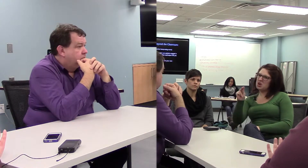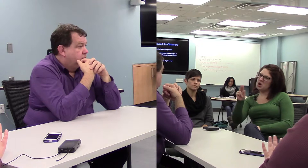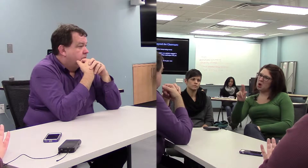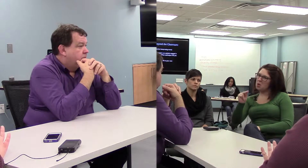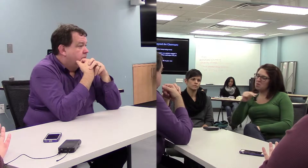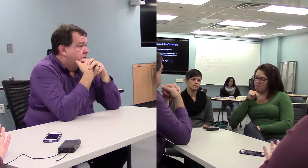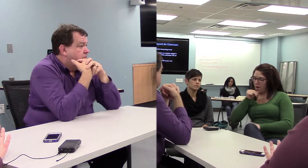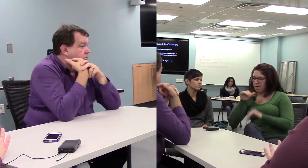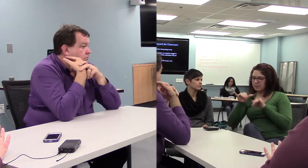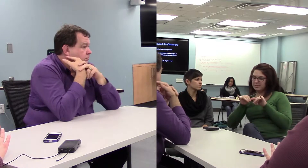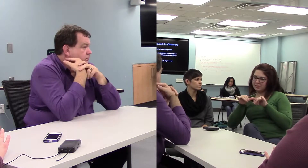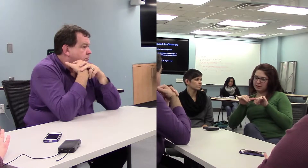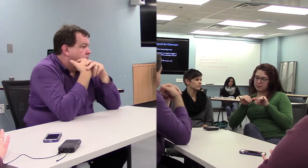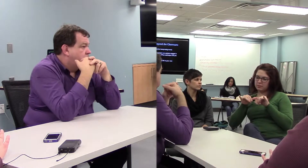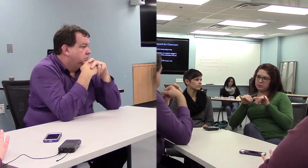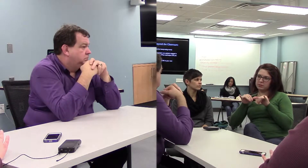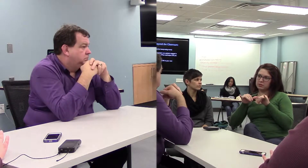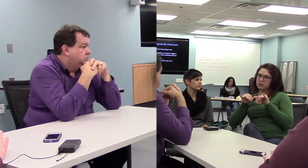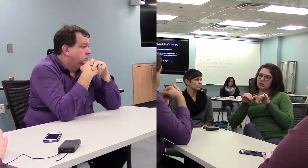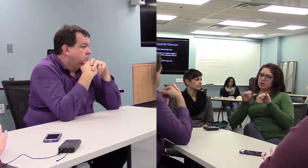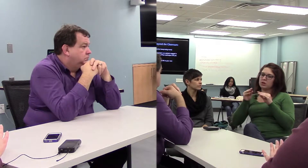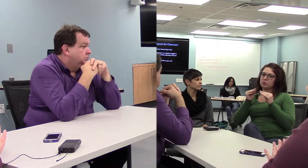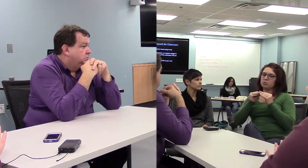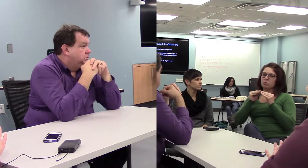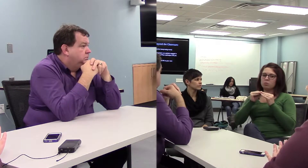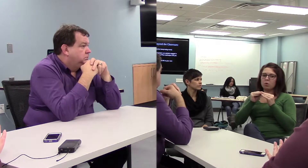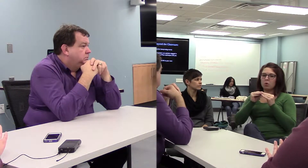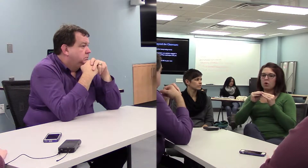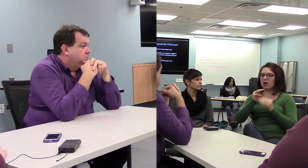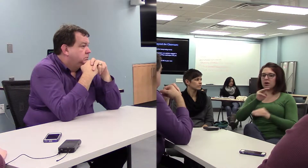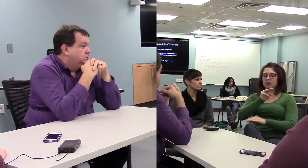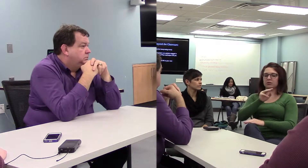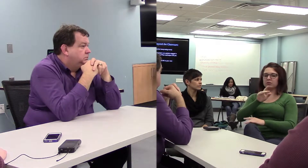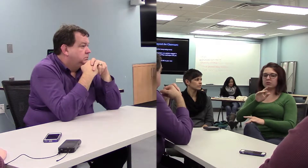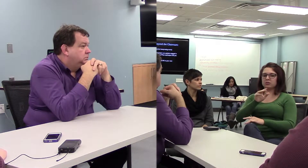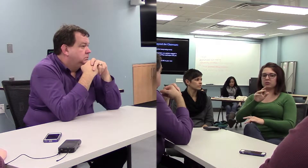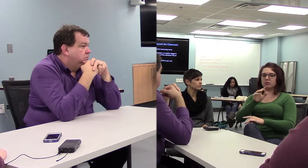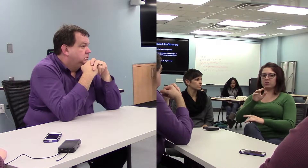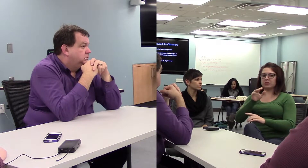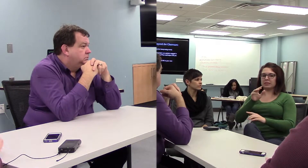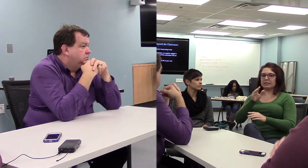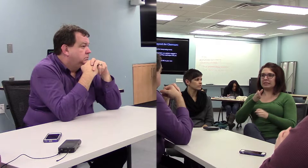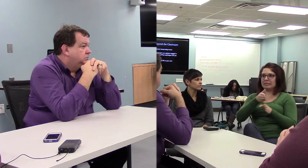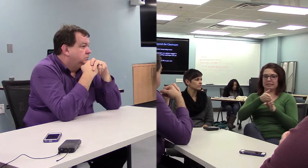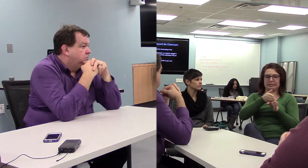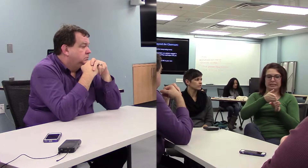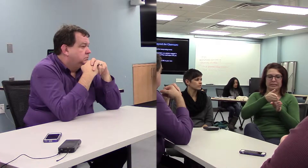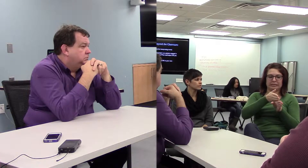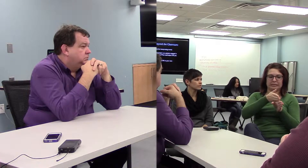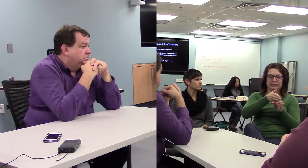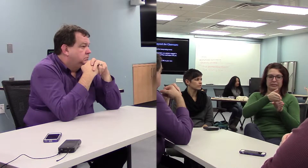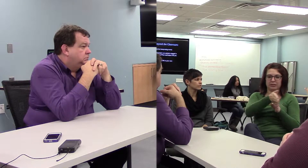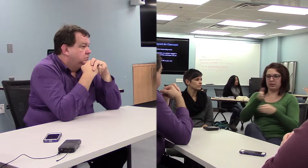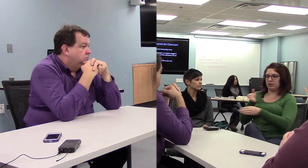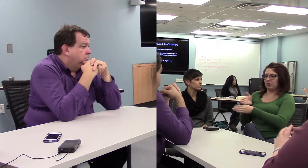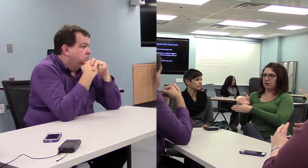the size of the lens necessarily in millimeters. It's more about how the lens is made and how they make it